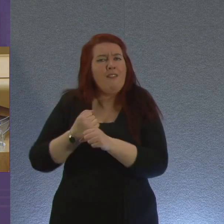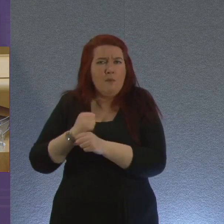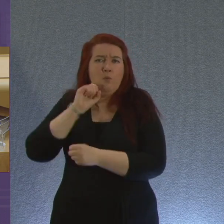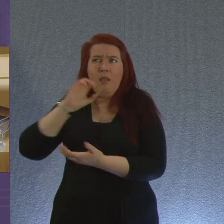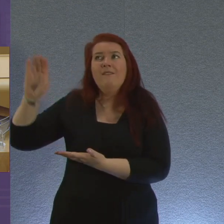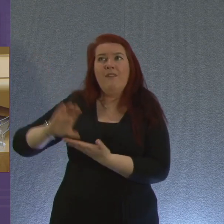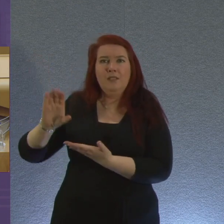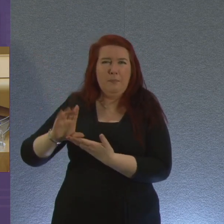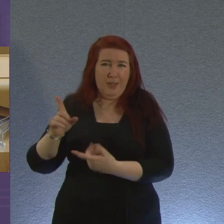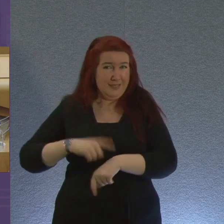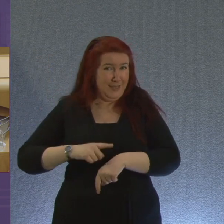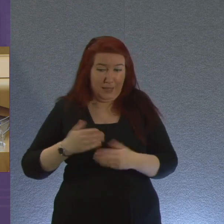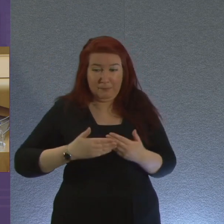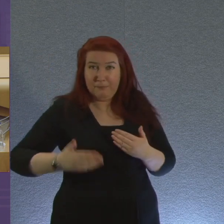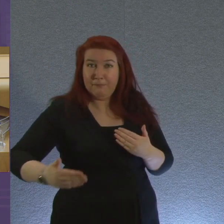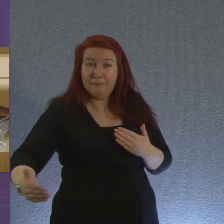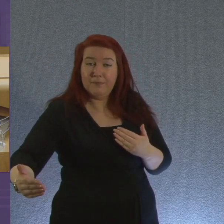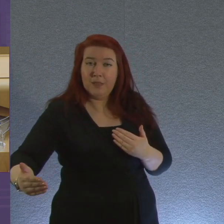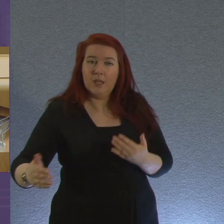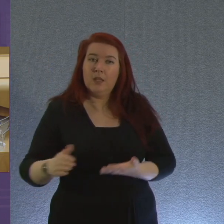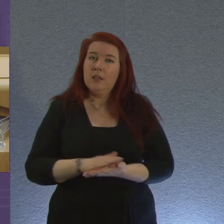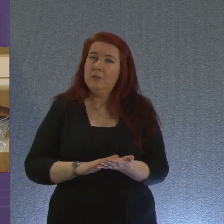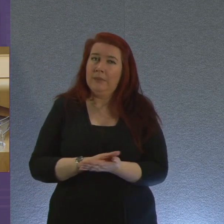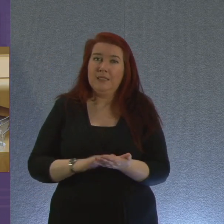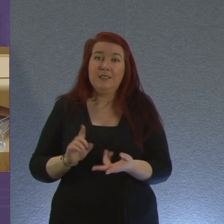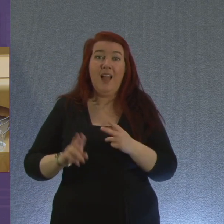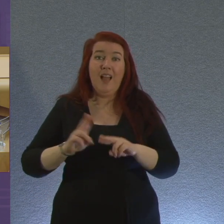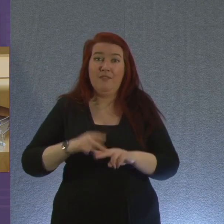in. And it would be entirely wrong if people were to